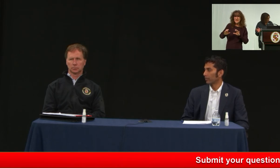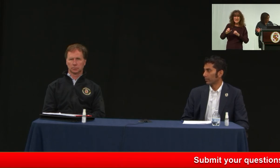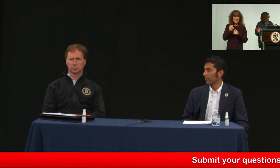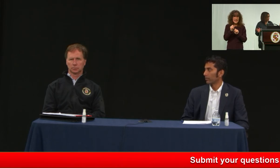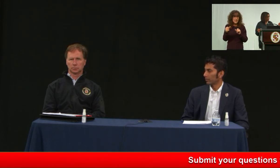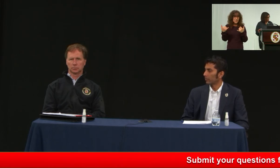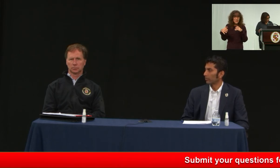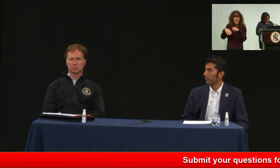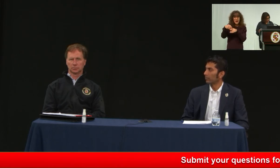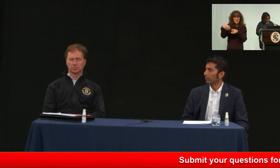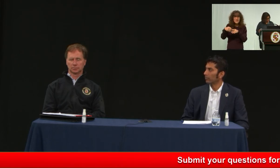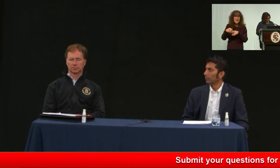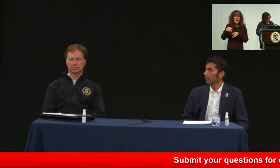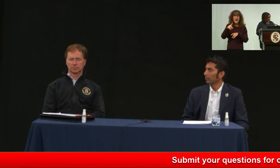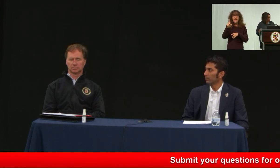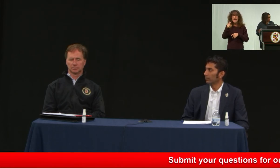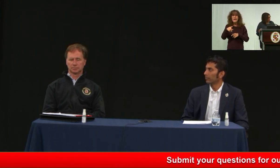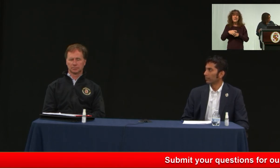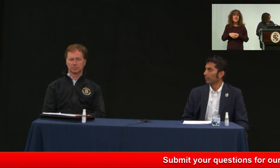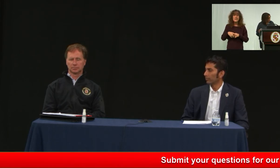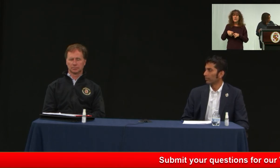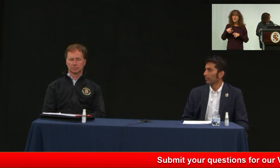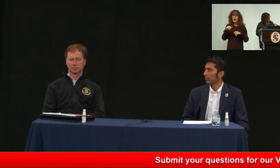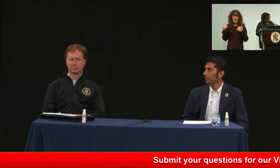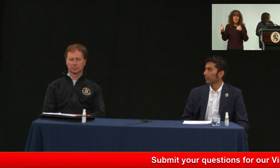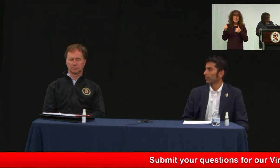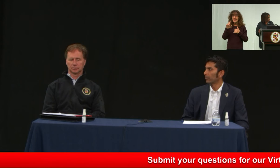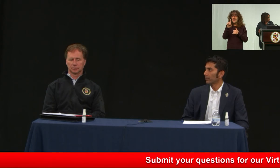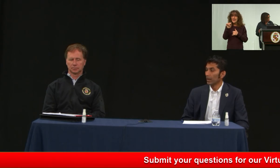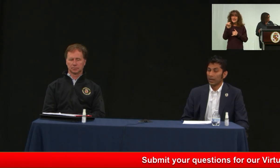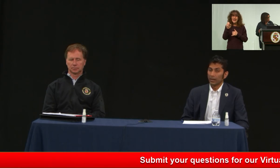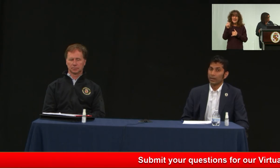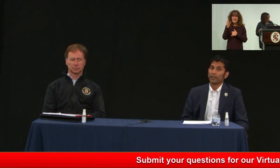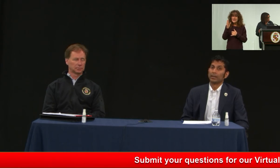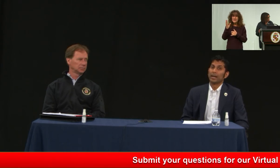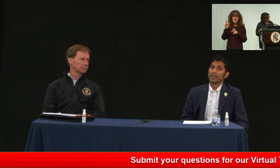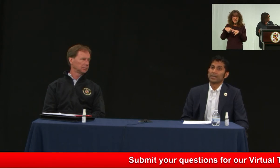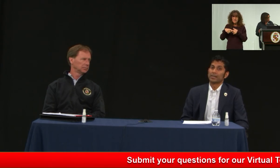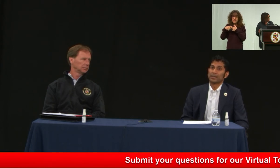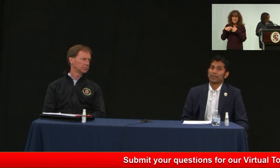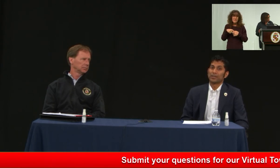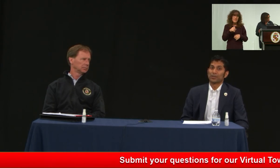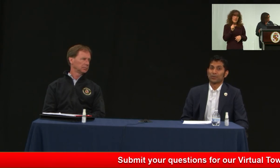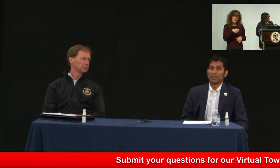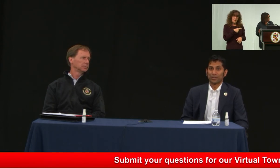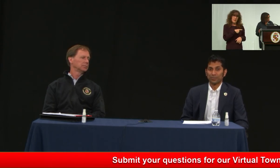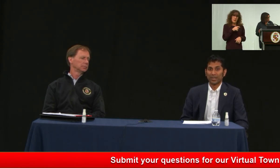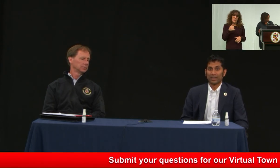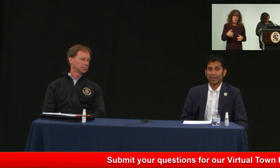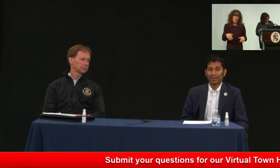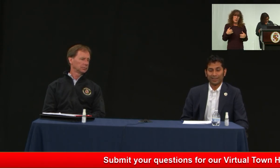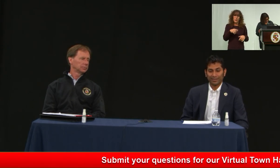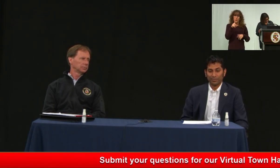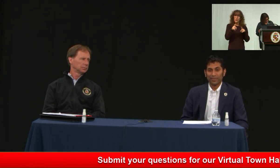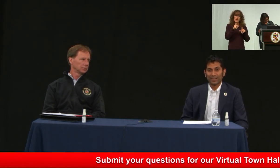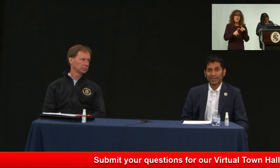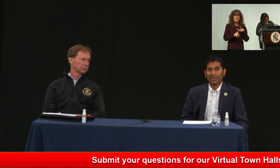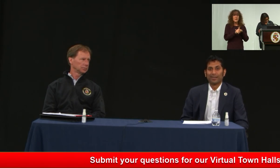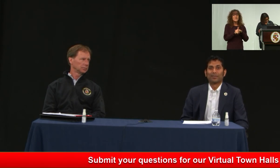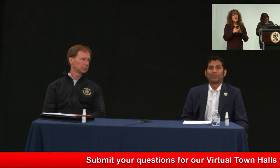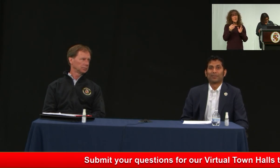play outside? Should play dates be discouraged? Yeah, this is a question we get a lot, and